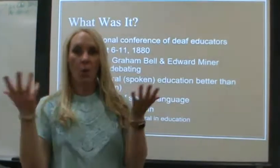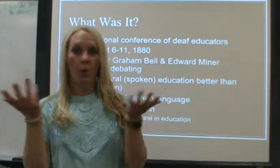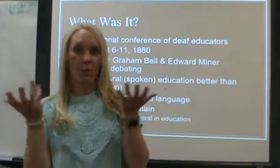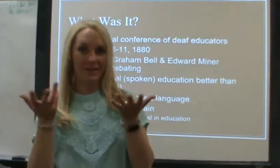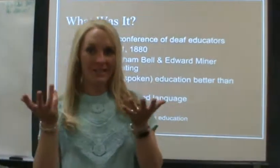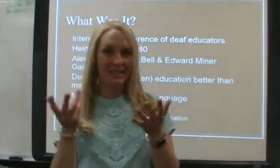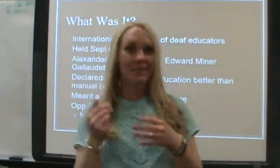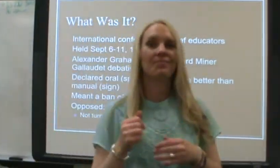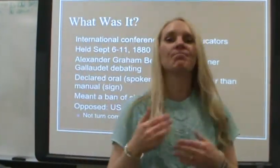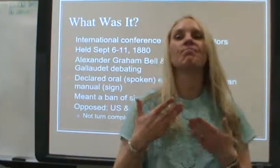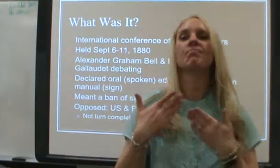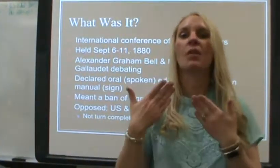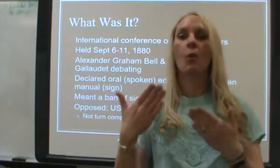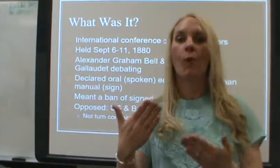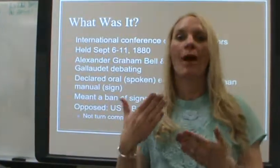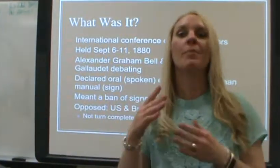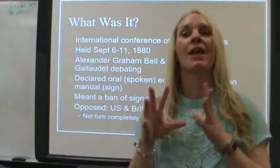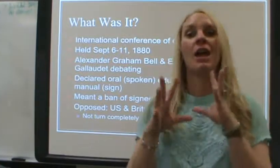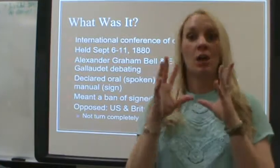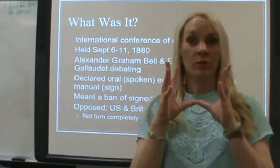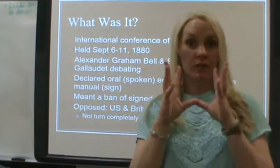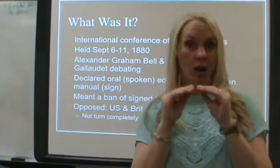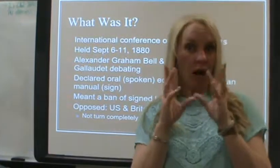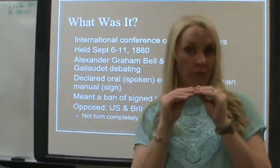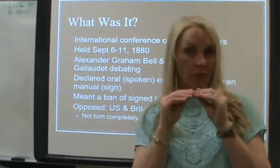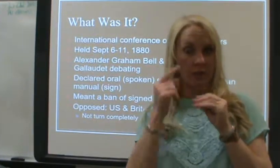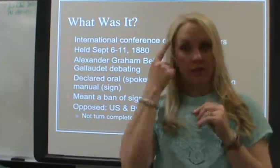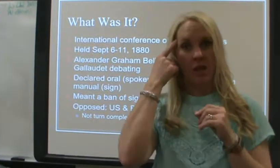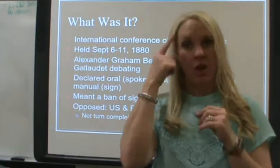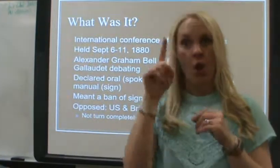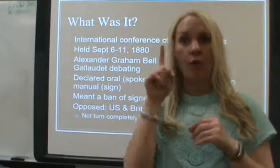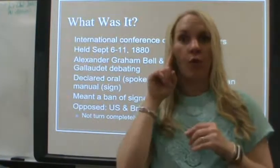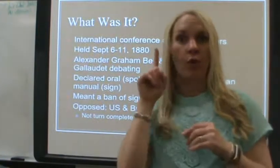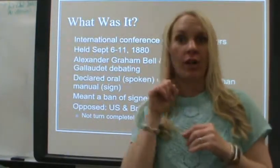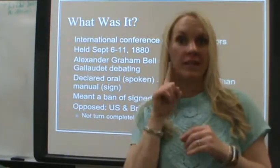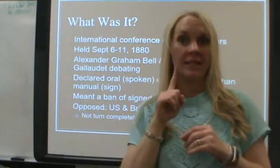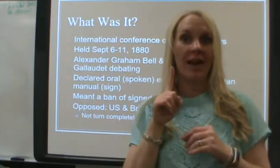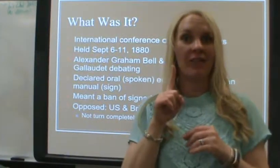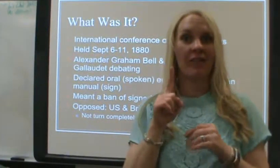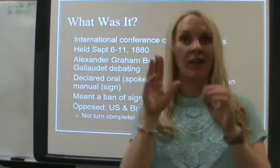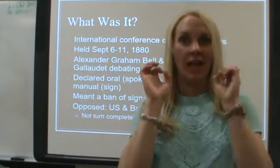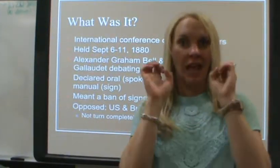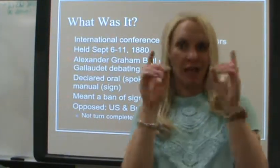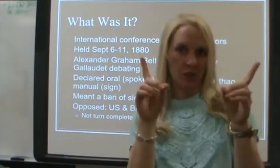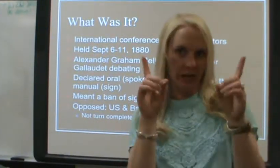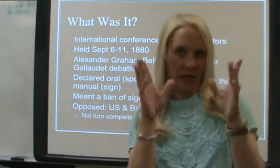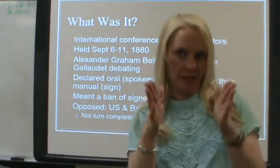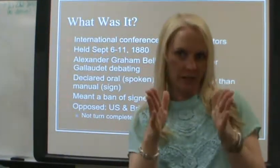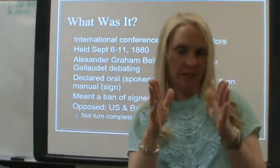What was it? Well, it was a conference for deaf educators,